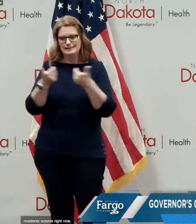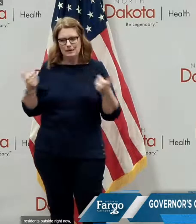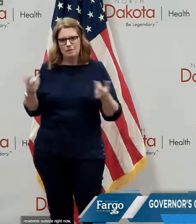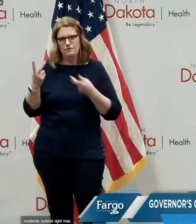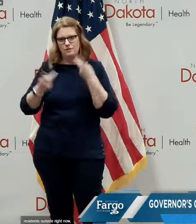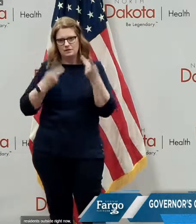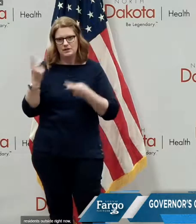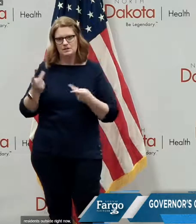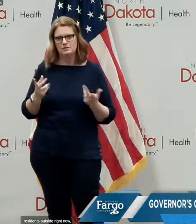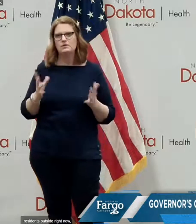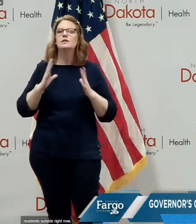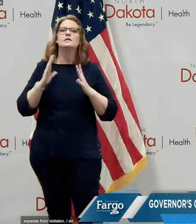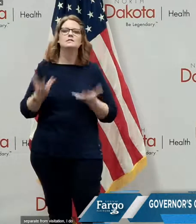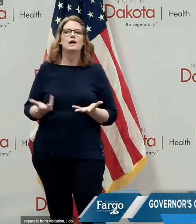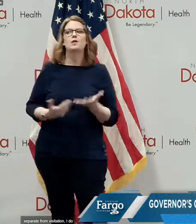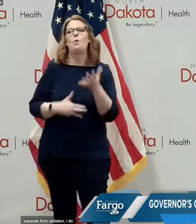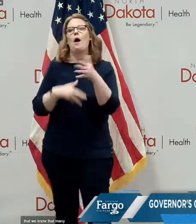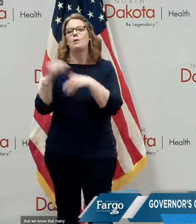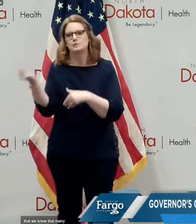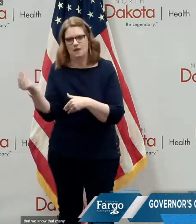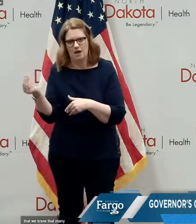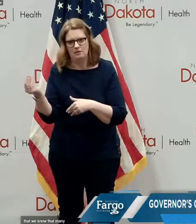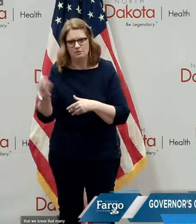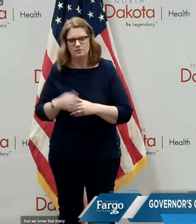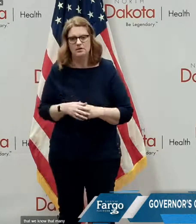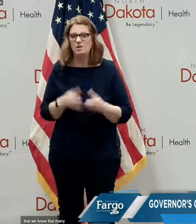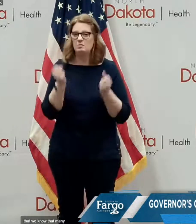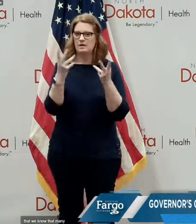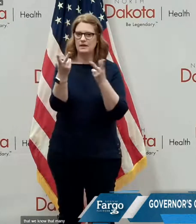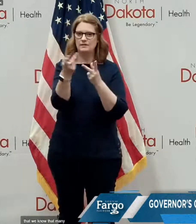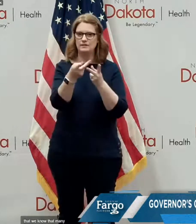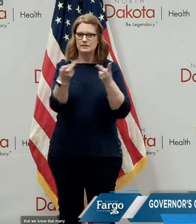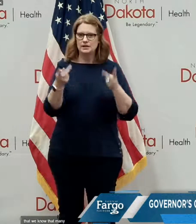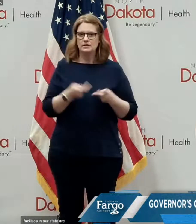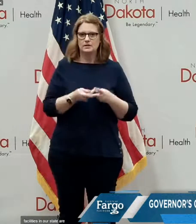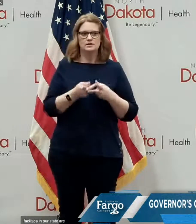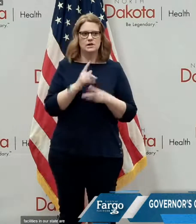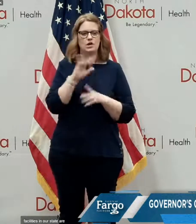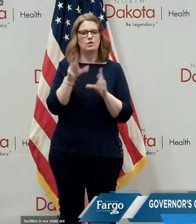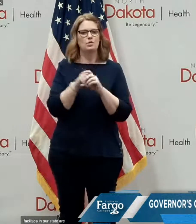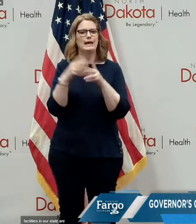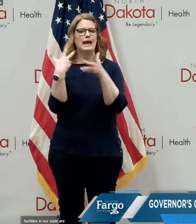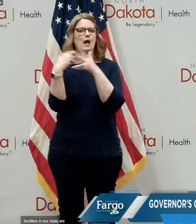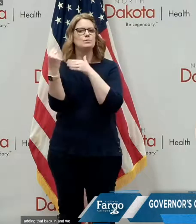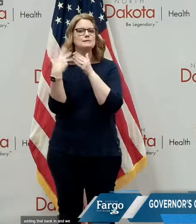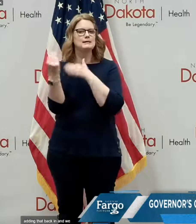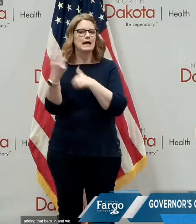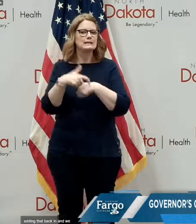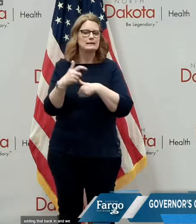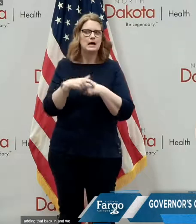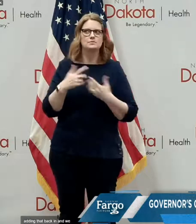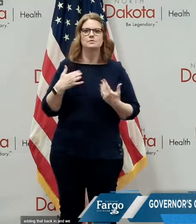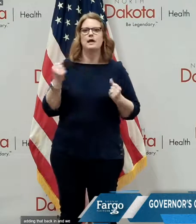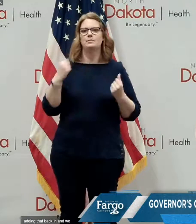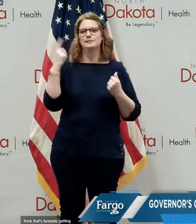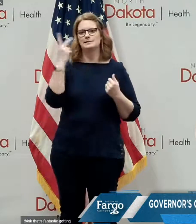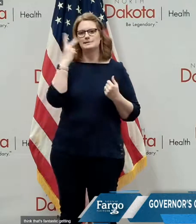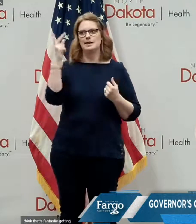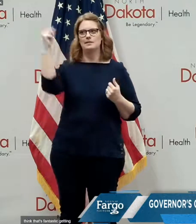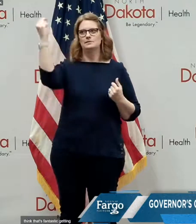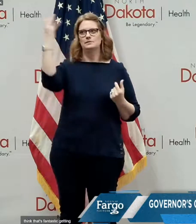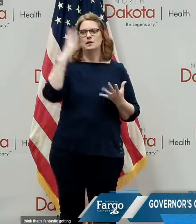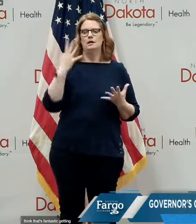do that. We know that many facilities in our state are adding that back in, and we think that's fantastic. Getting outdoors is really important for